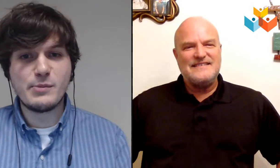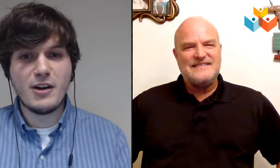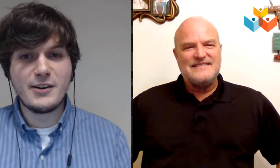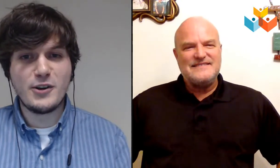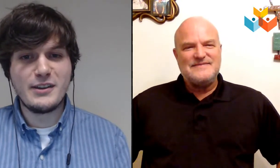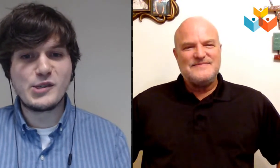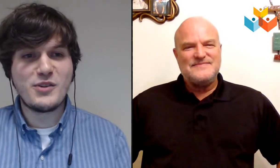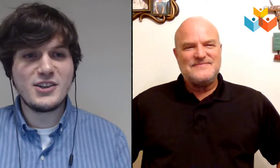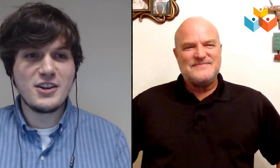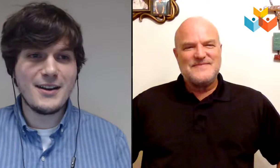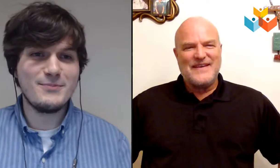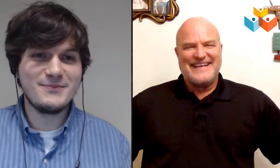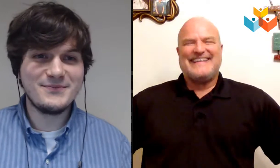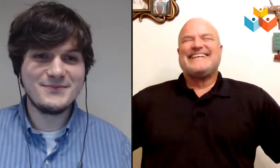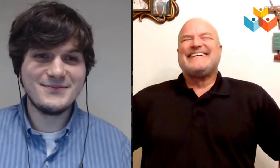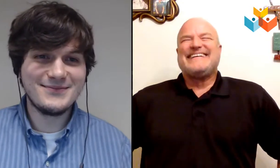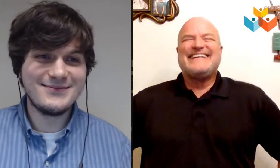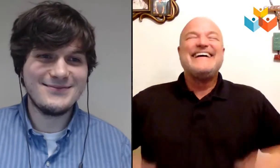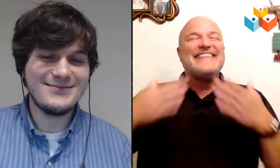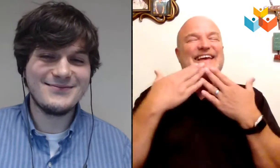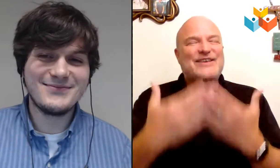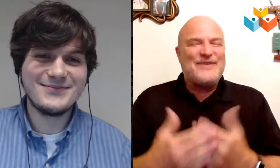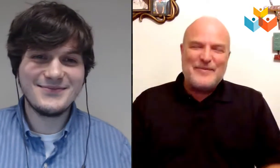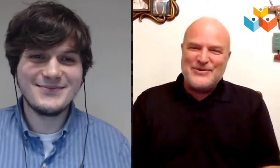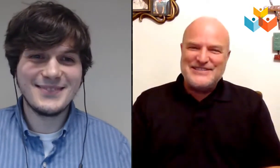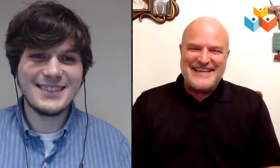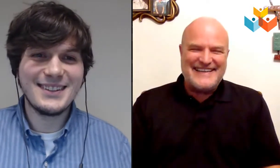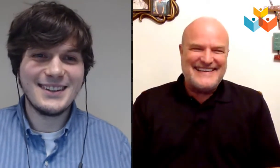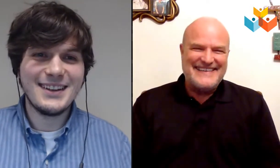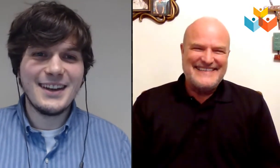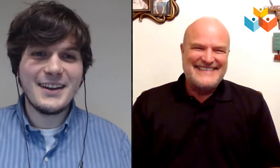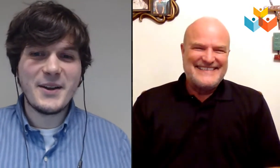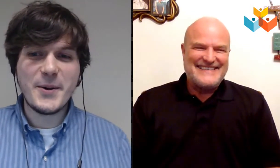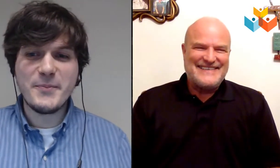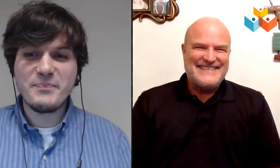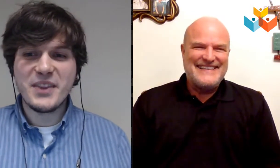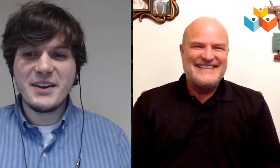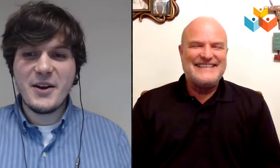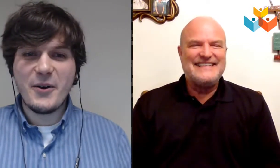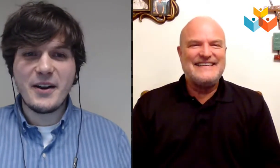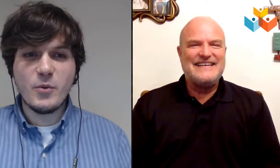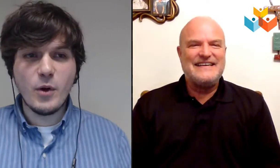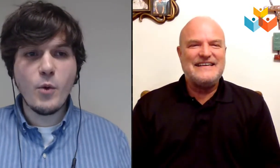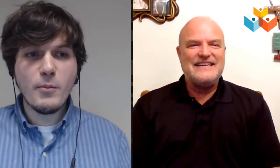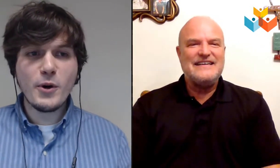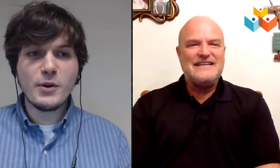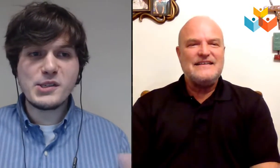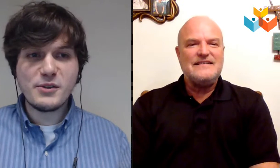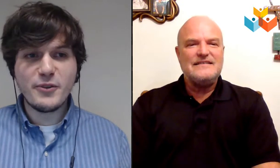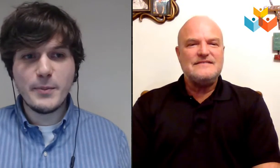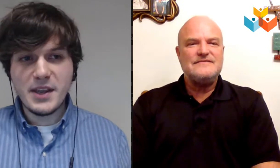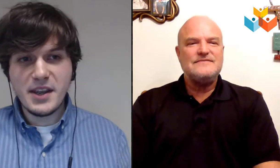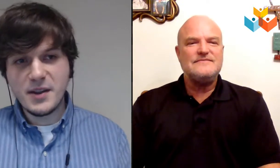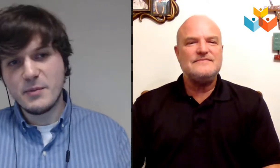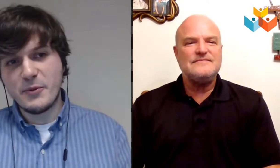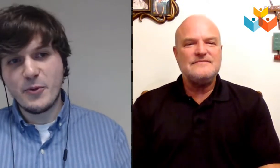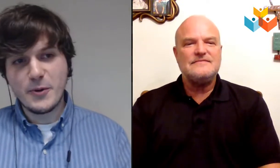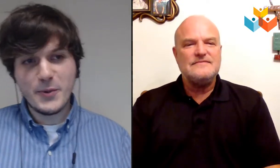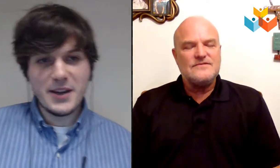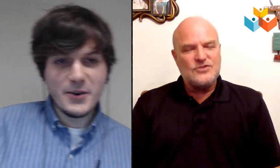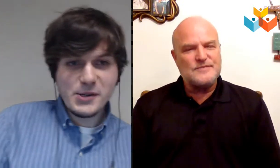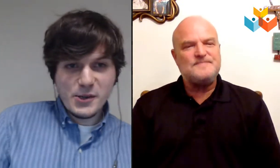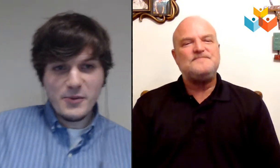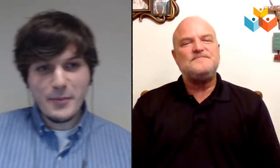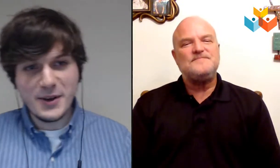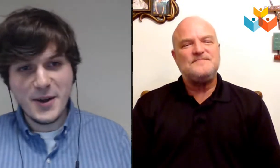You've been a bright spot during this strange time. Thank you. I appreciate it. All right. One more question from me